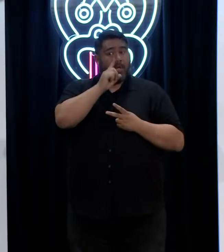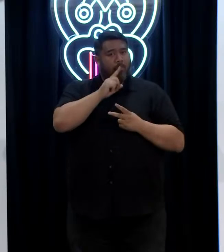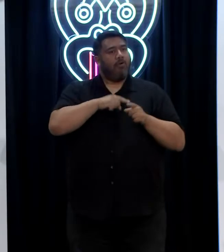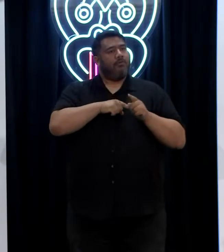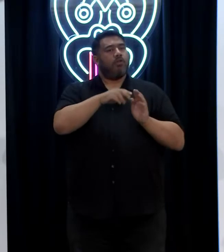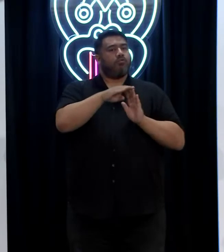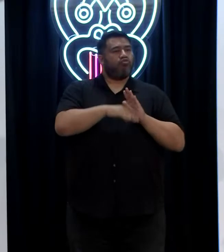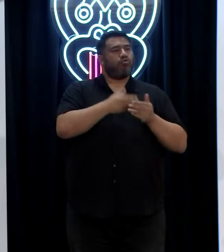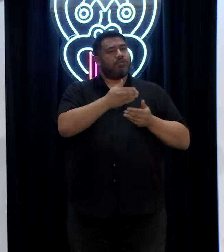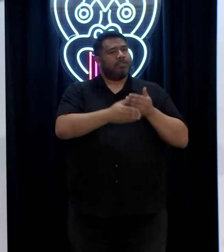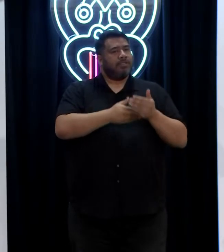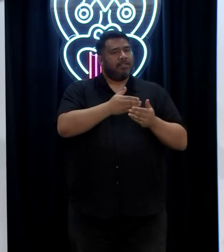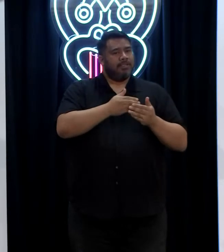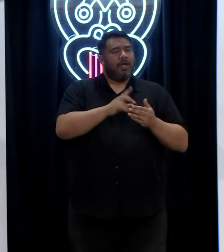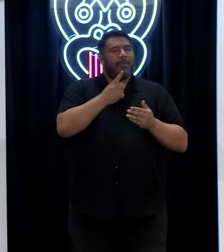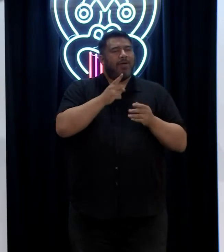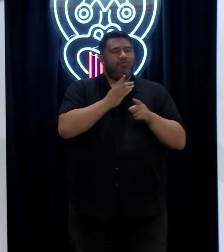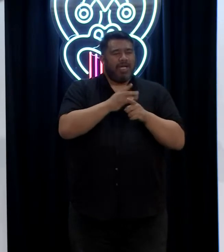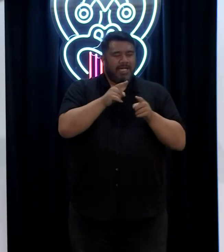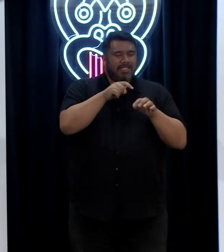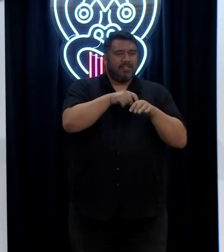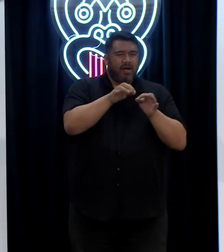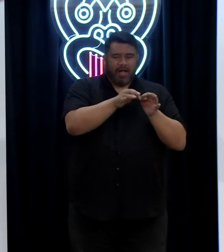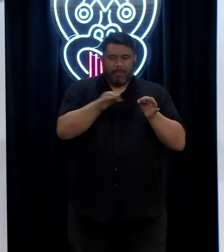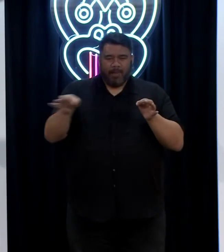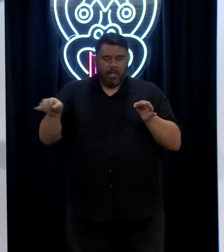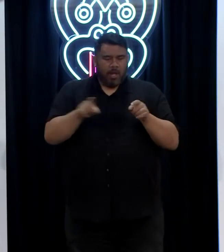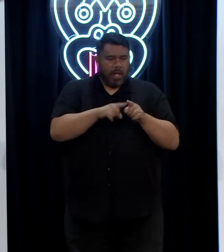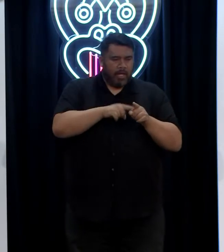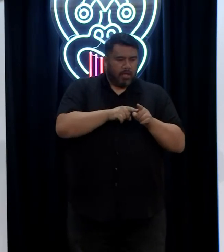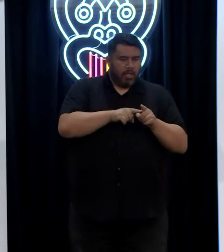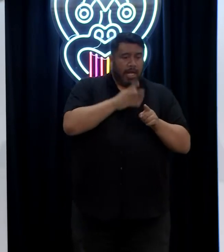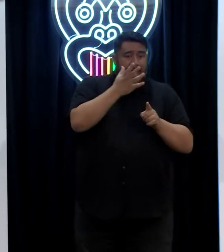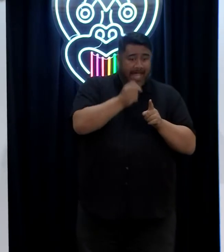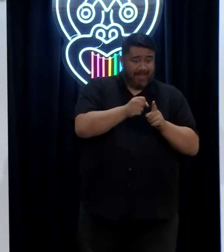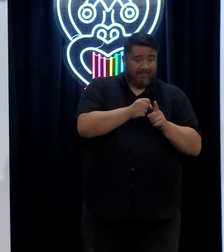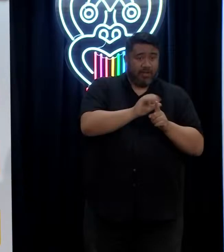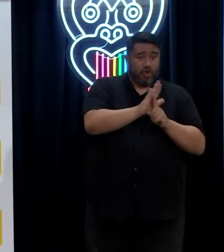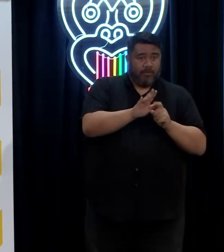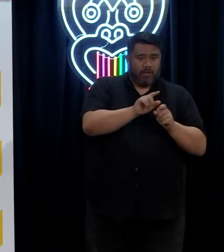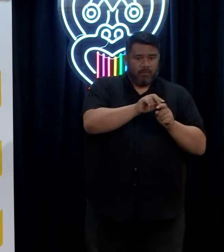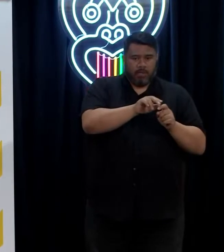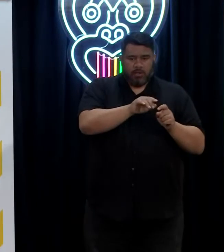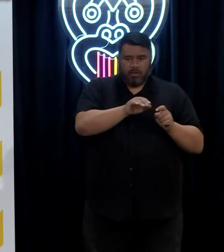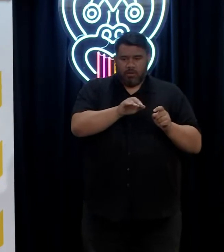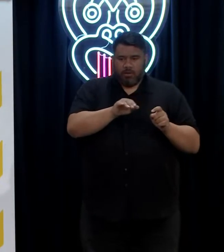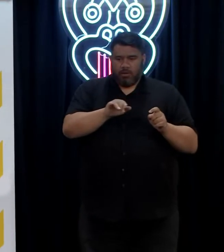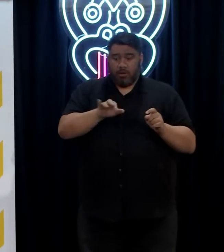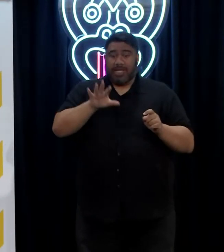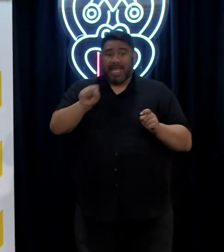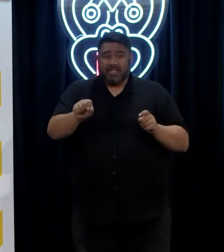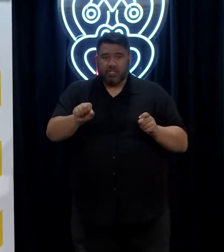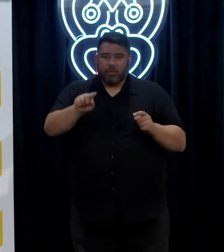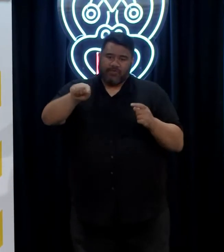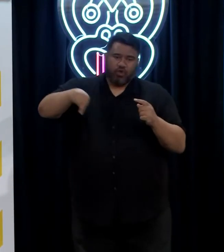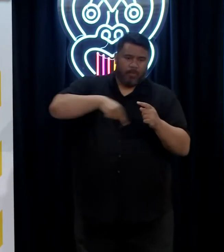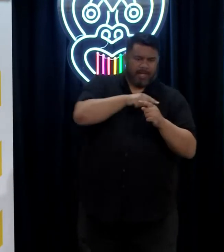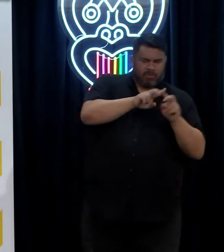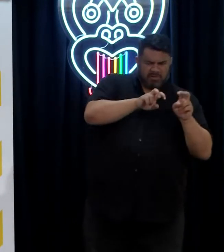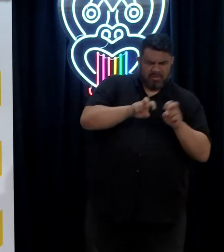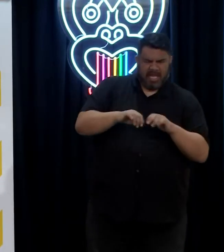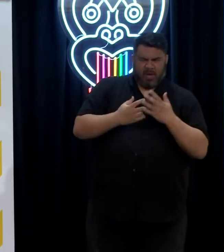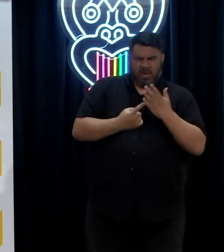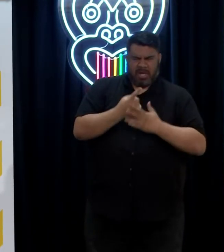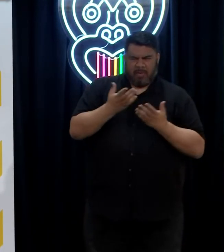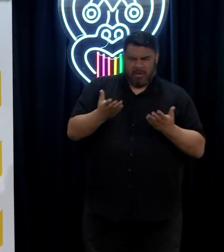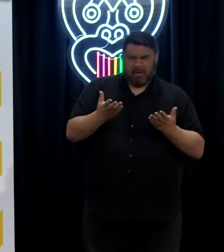It's just the sequencing of being identified isn't always linear, you have to go backwards sometimes. What is the average time of